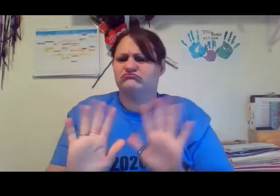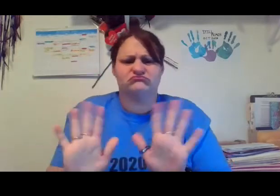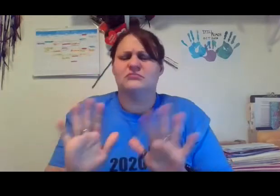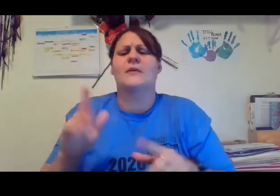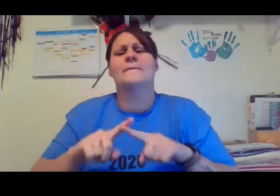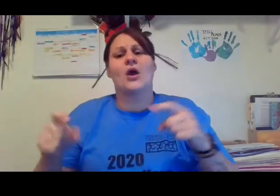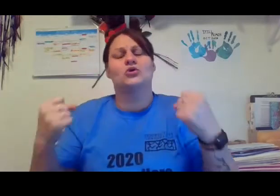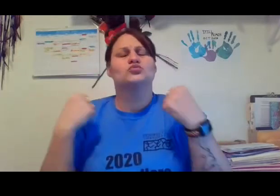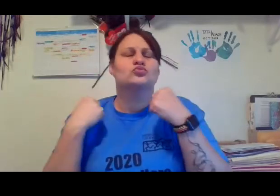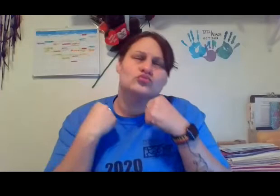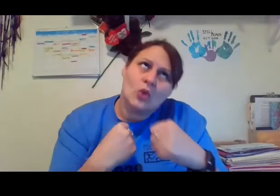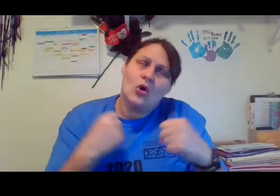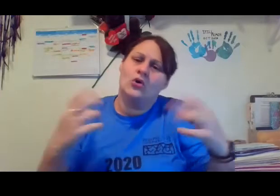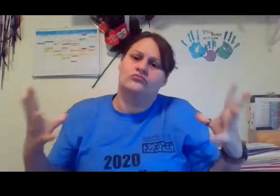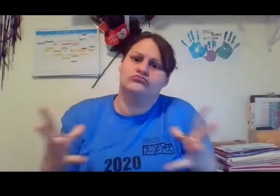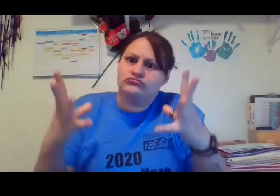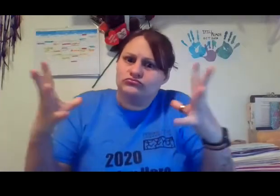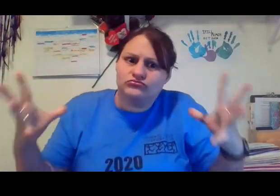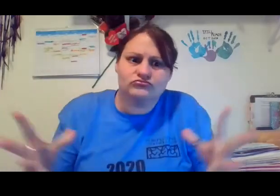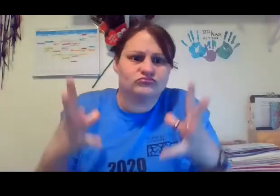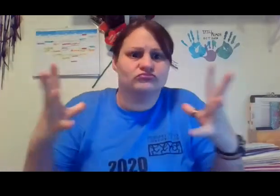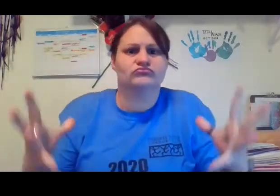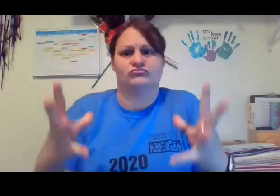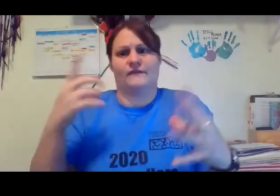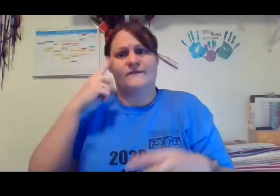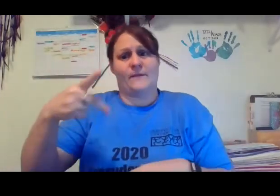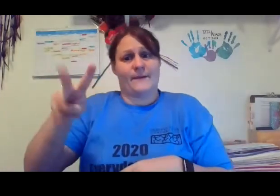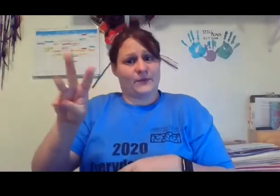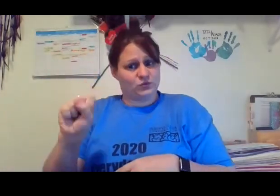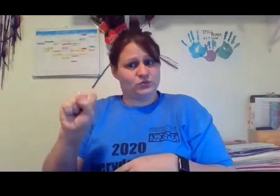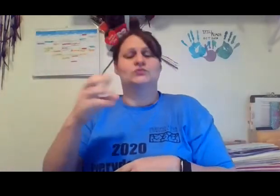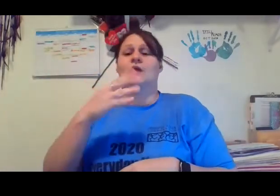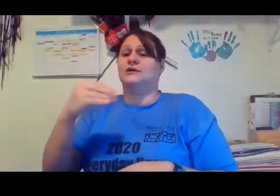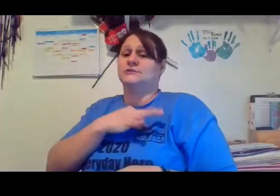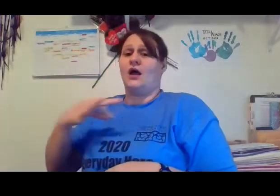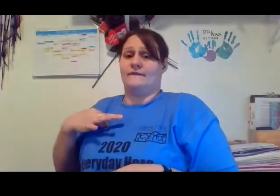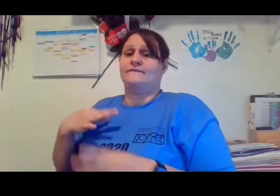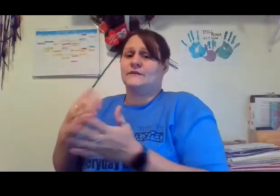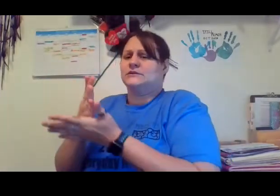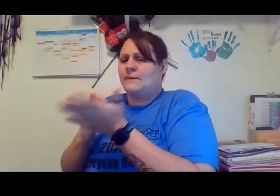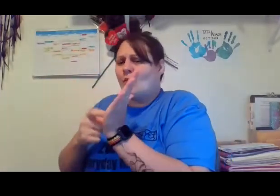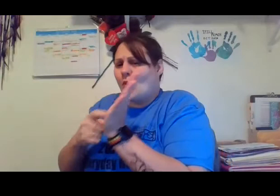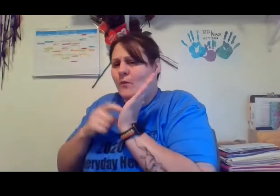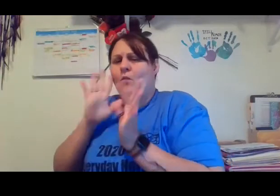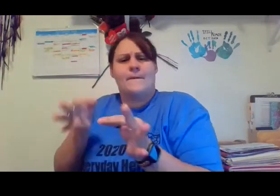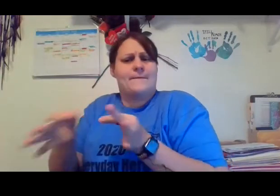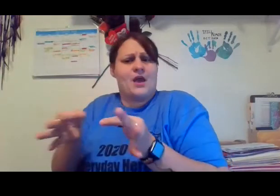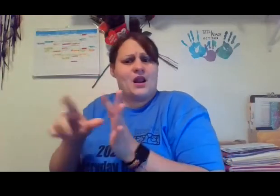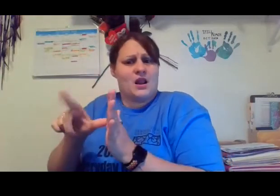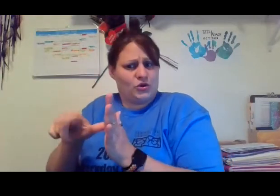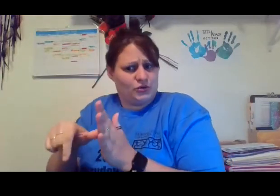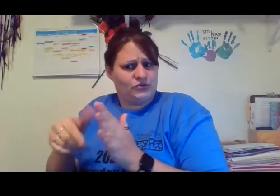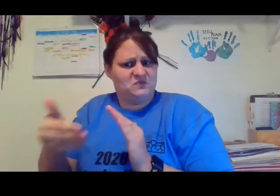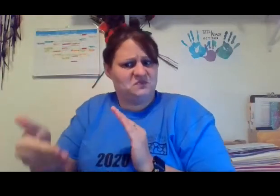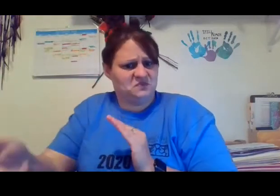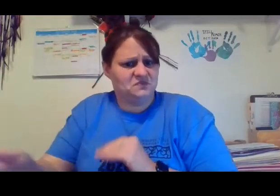is not saying that this is something you must absolutely do, though we do strongly encourage you to do these things specifically for the people we